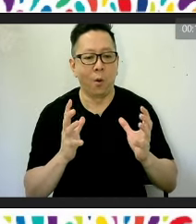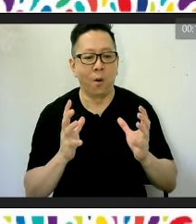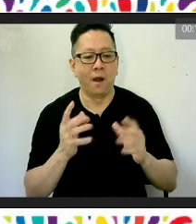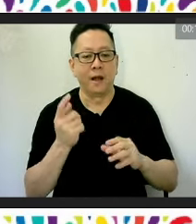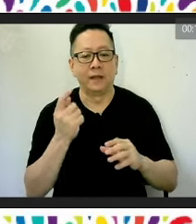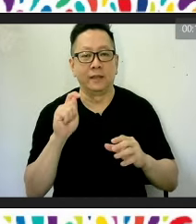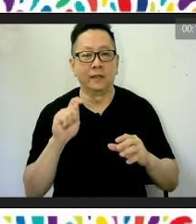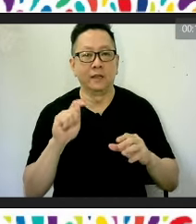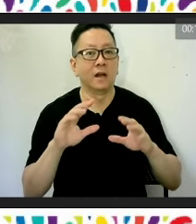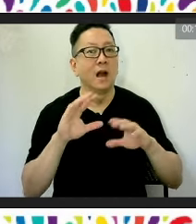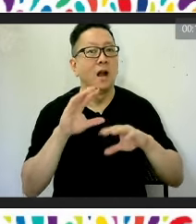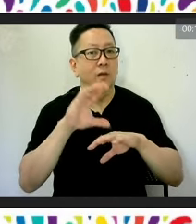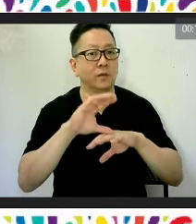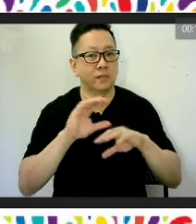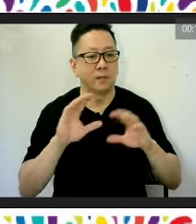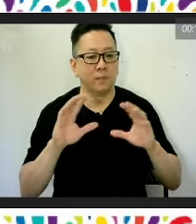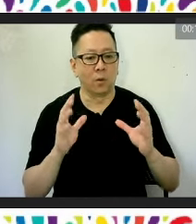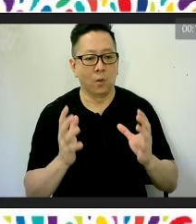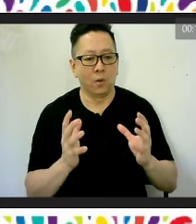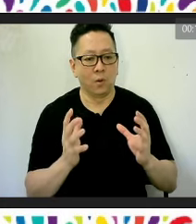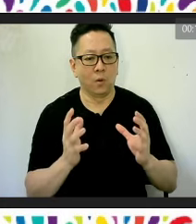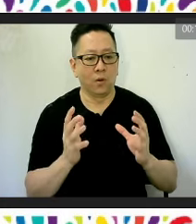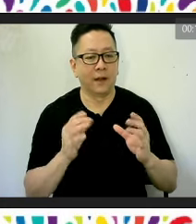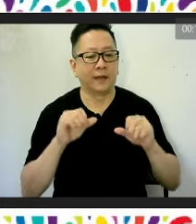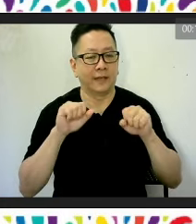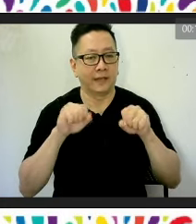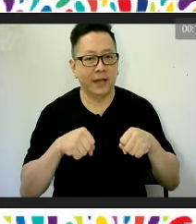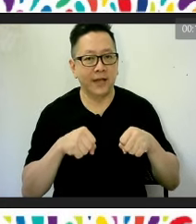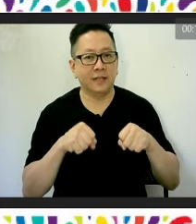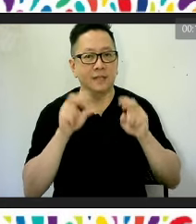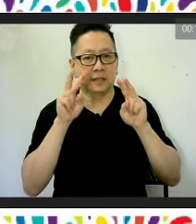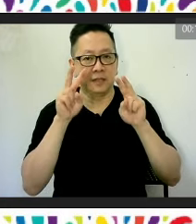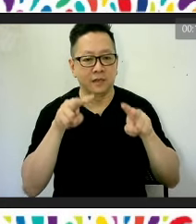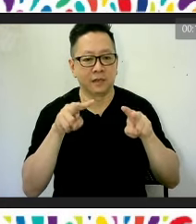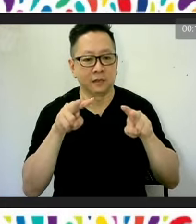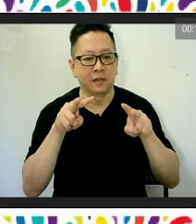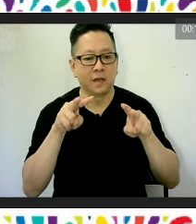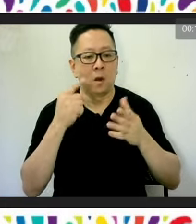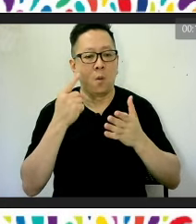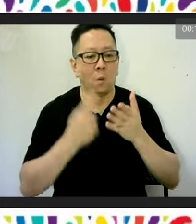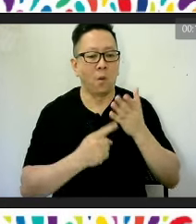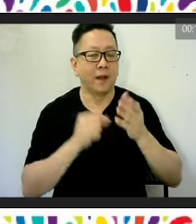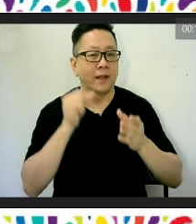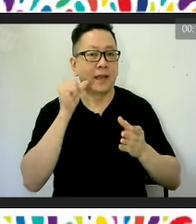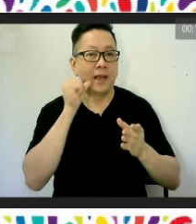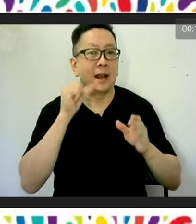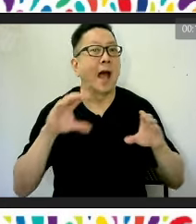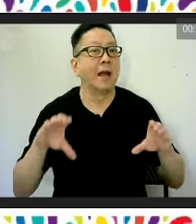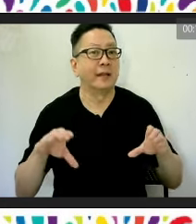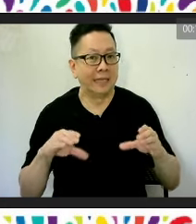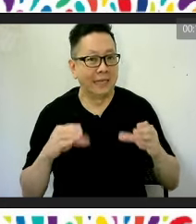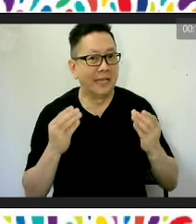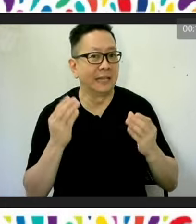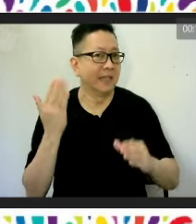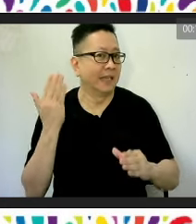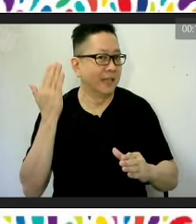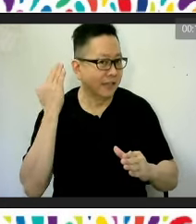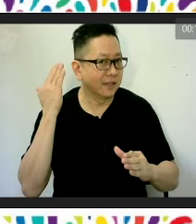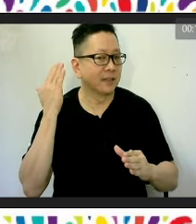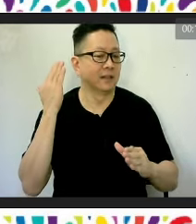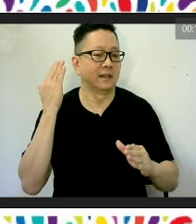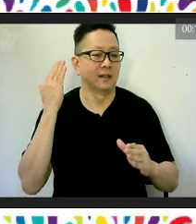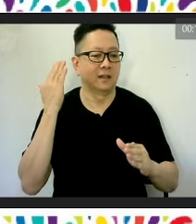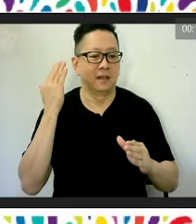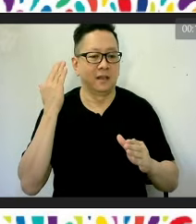ball. The crystal ball can see what Anna